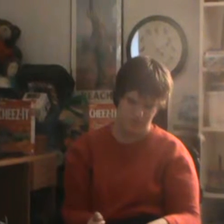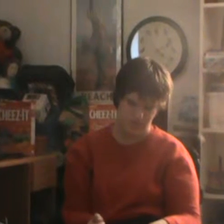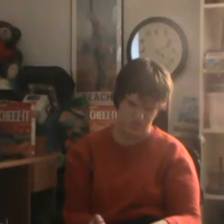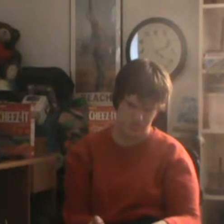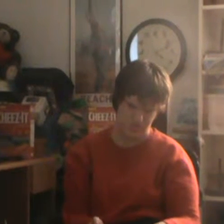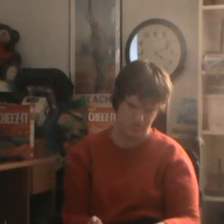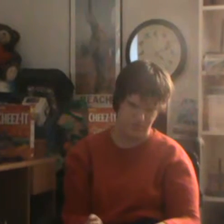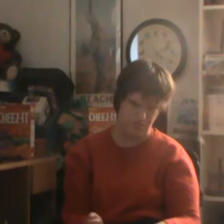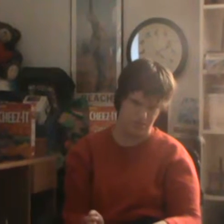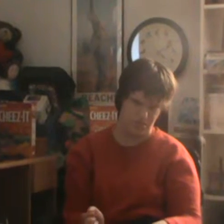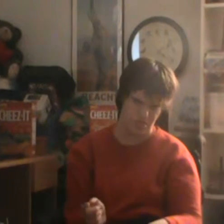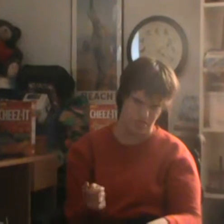Yeah.